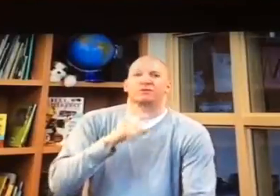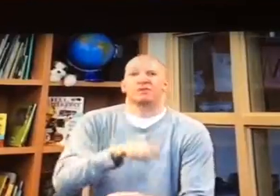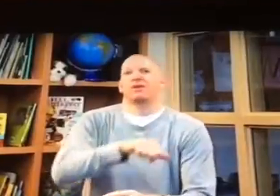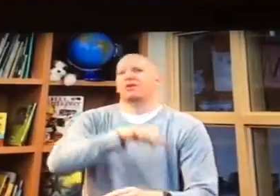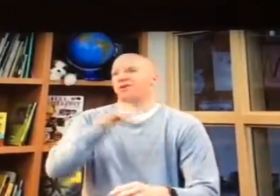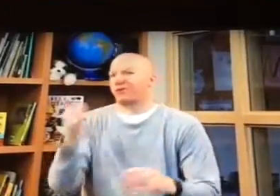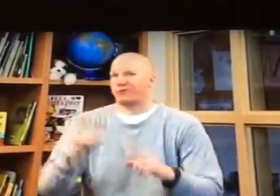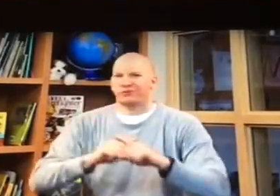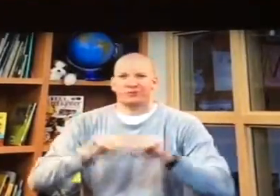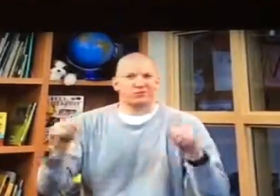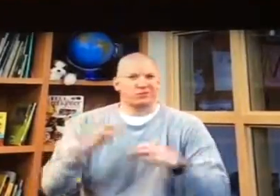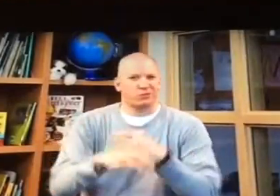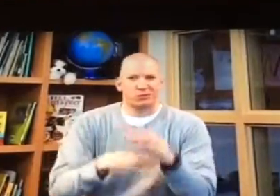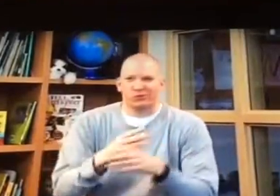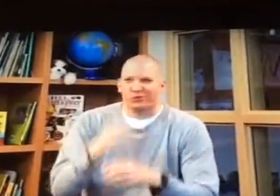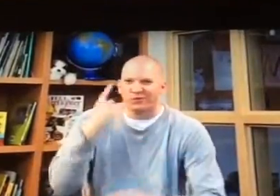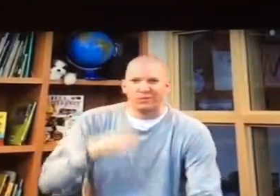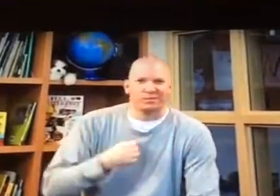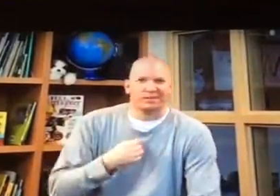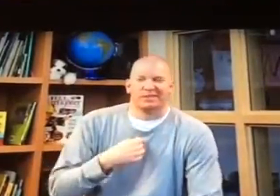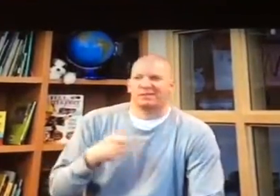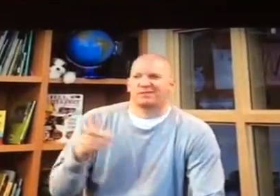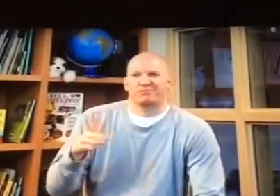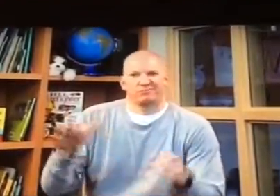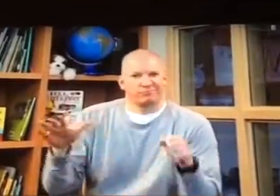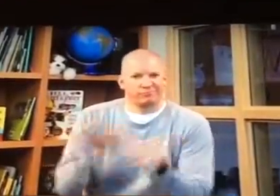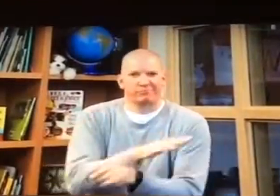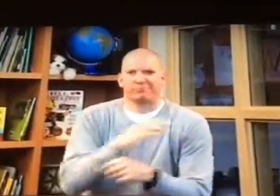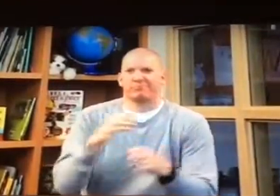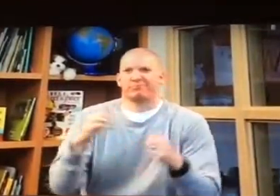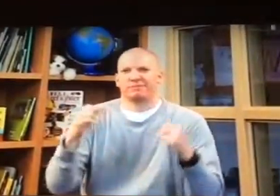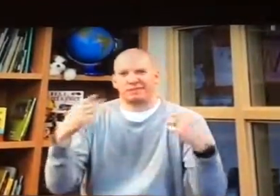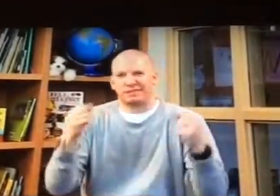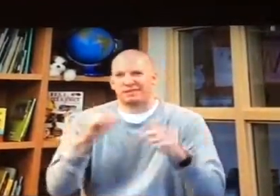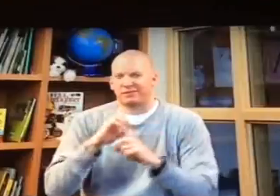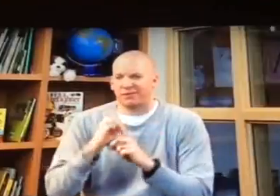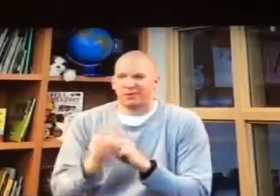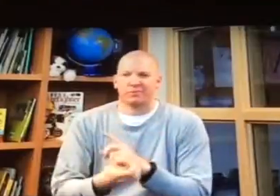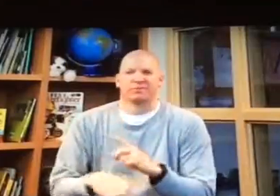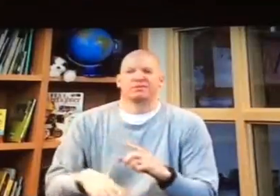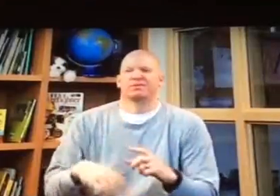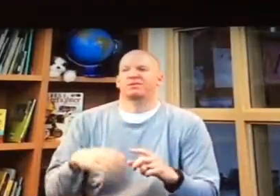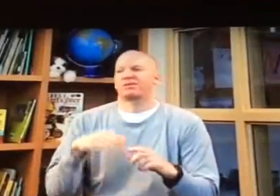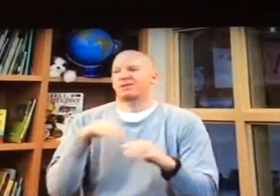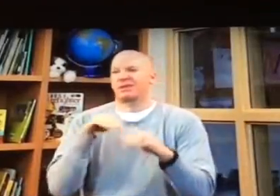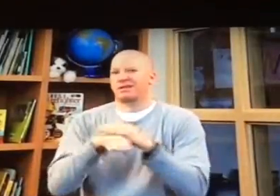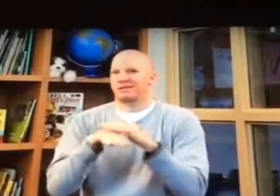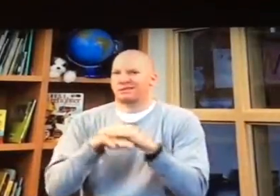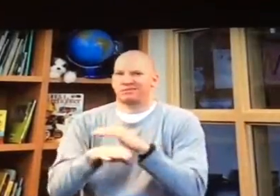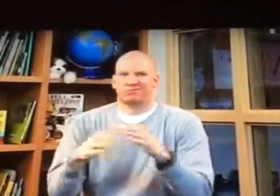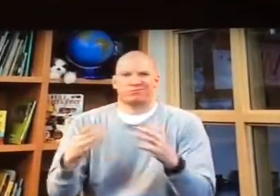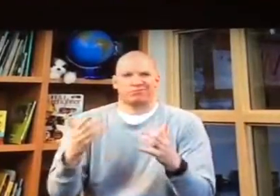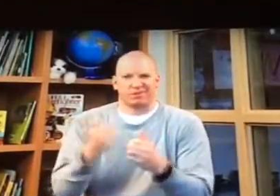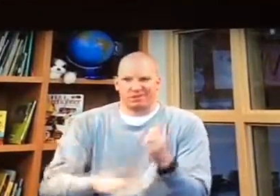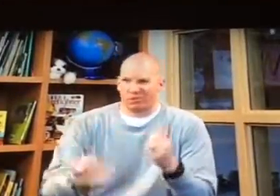University, and it was a completely different world for me as well. Full signing environment, full access